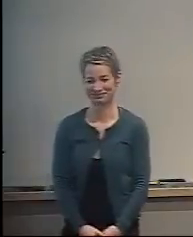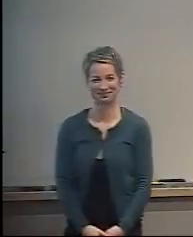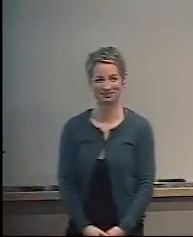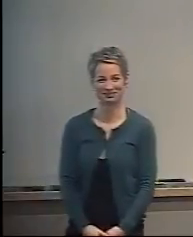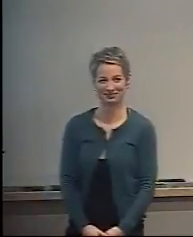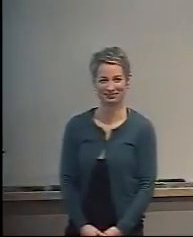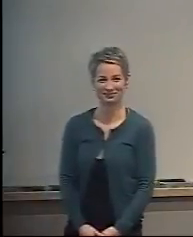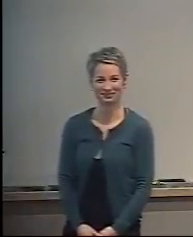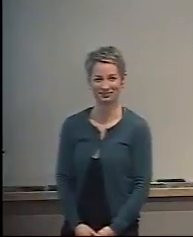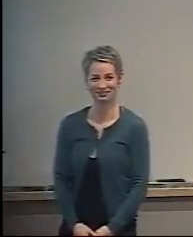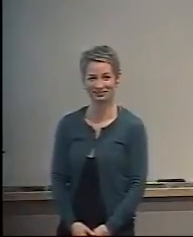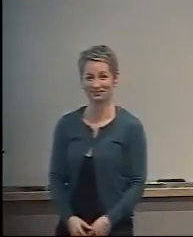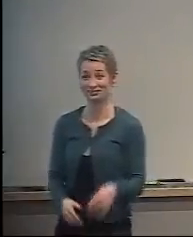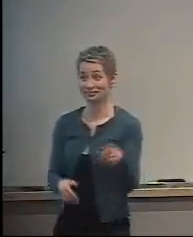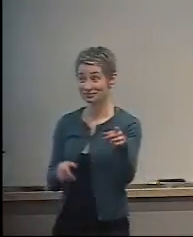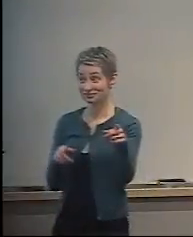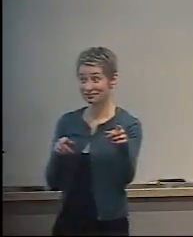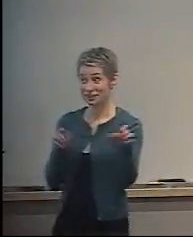Did I do the right thing?